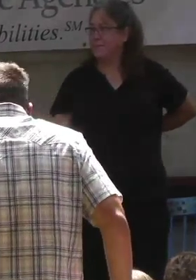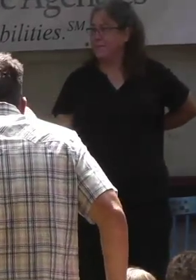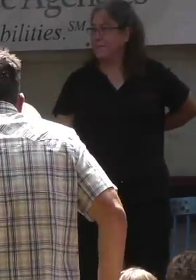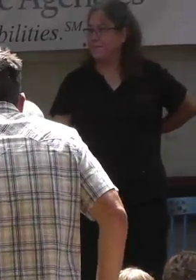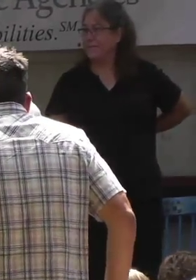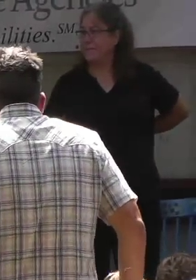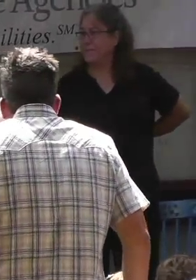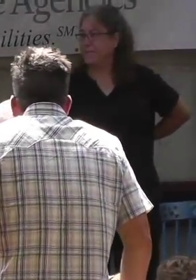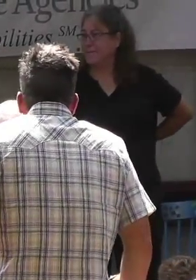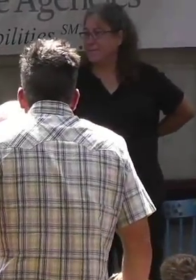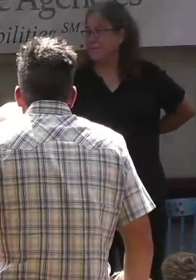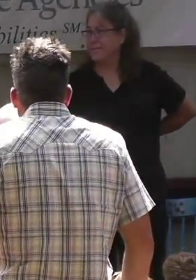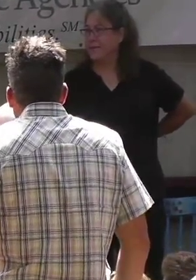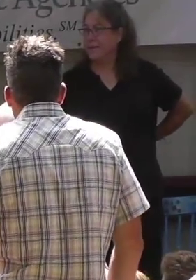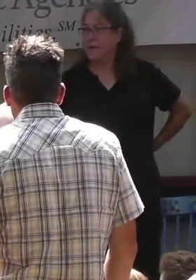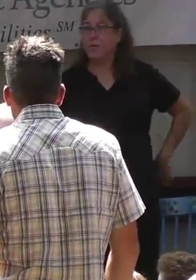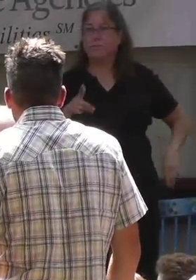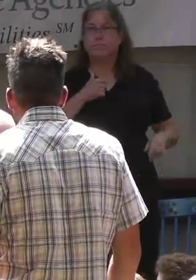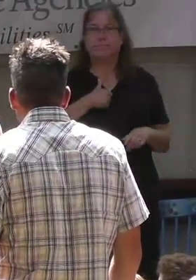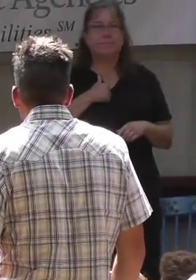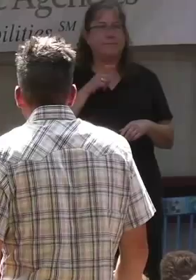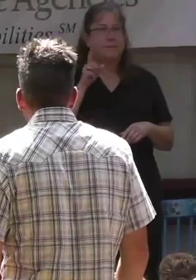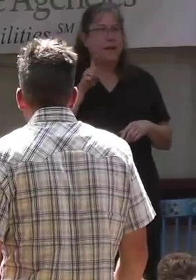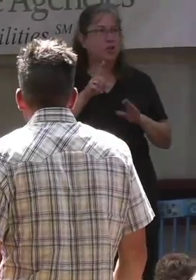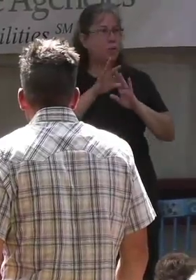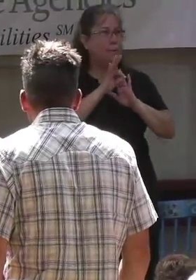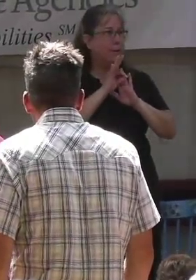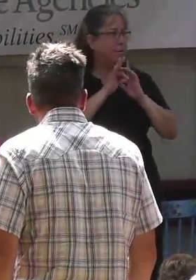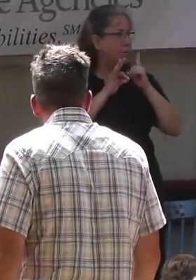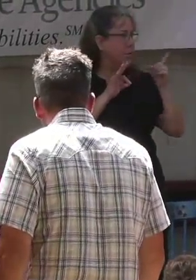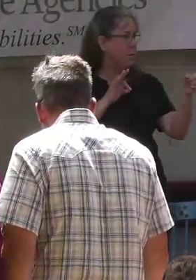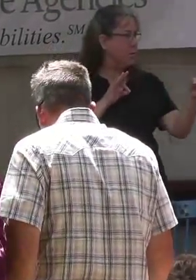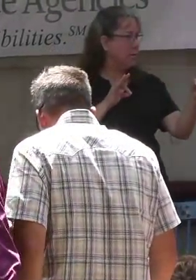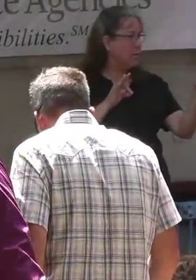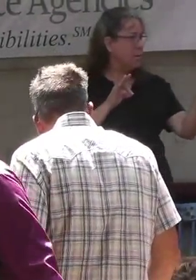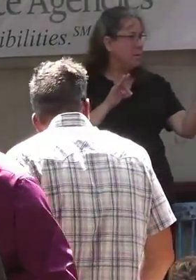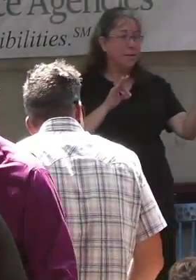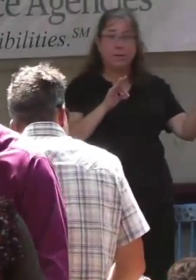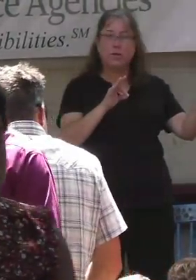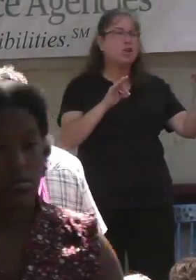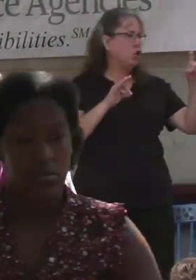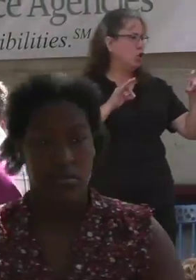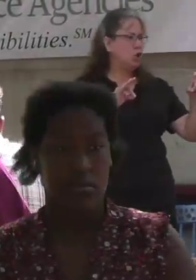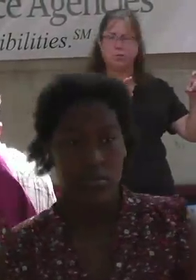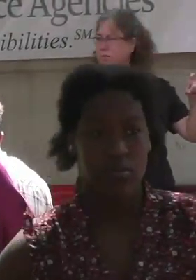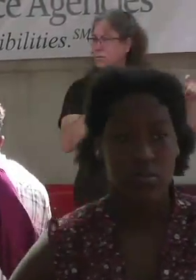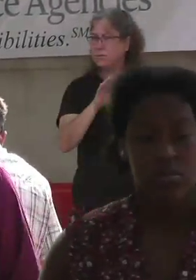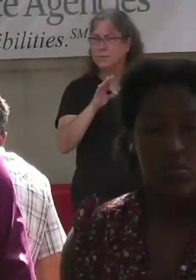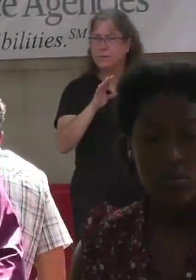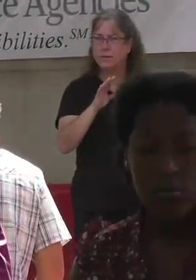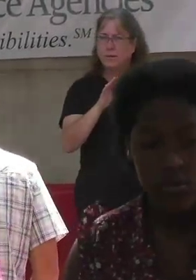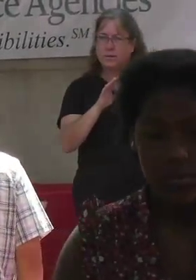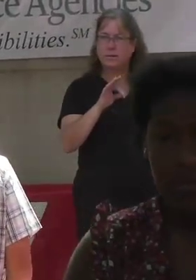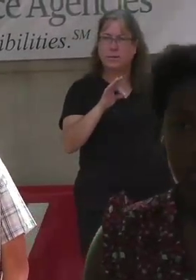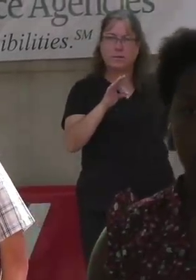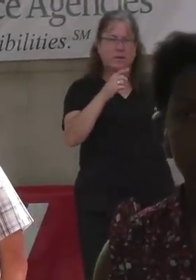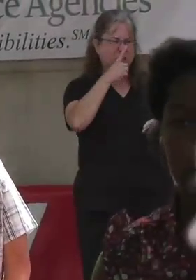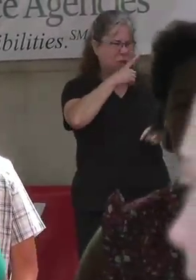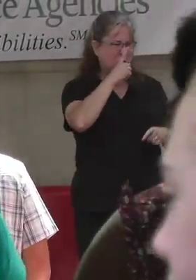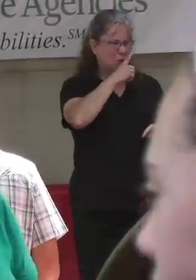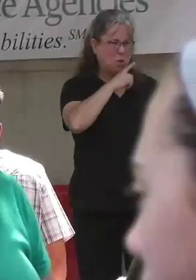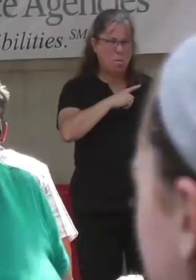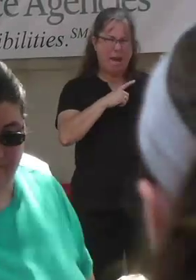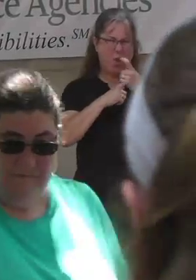Oh, so sorry. I should probably pick somebody from over here. Yes? Oh, you should probably. Have them come up to the microphone.